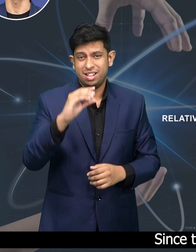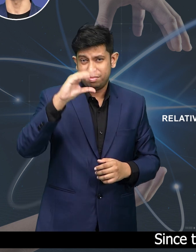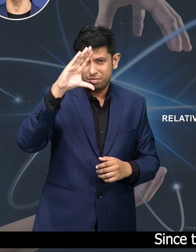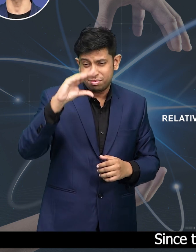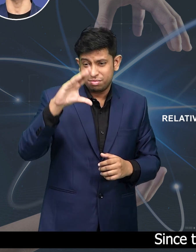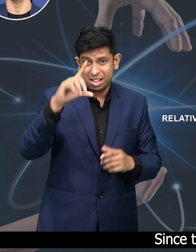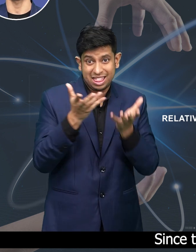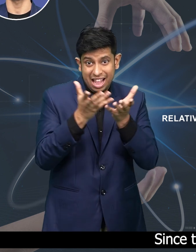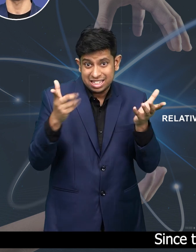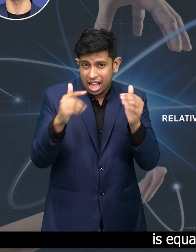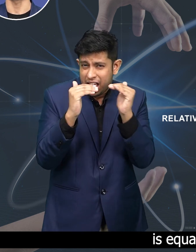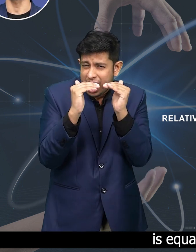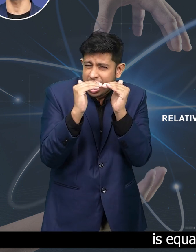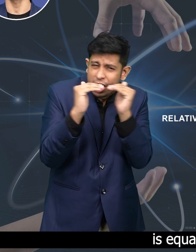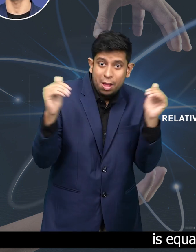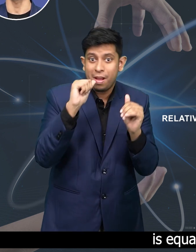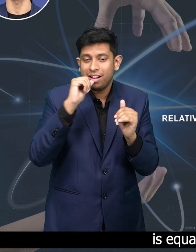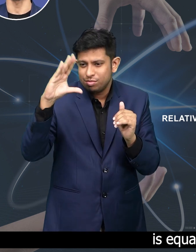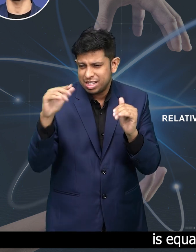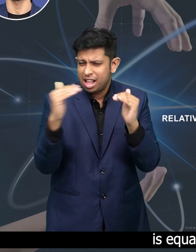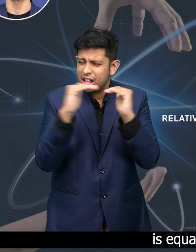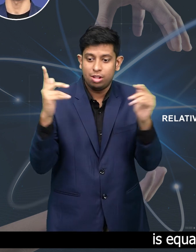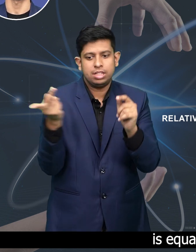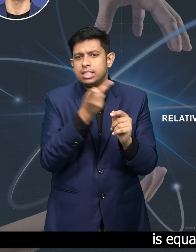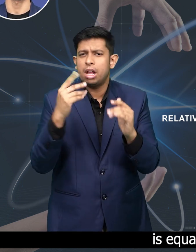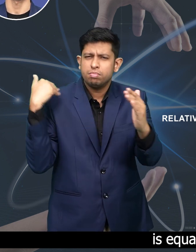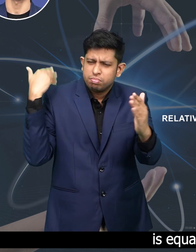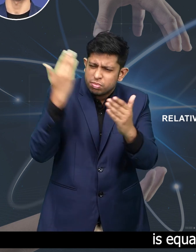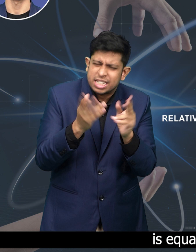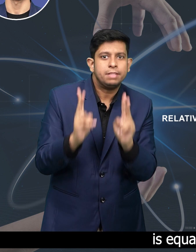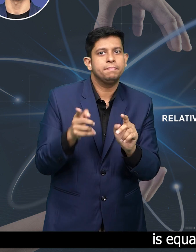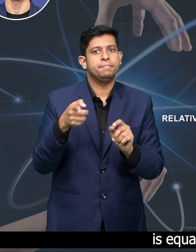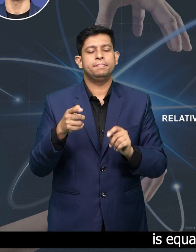Since the volume of the substance is equal to the volume of water,